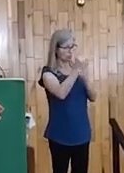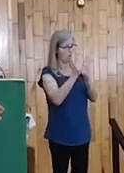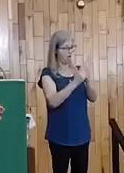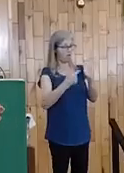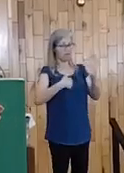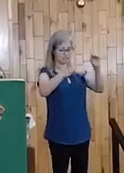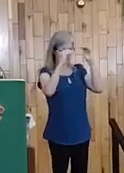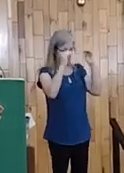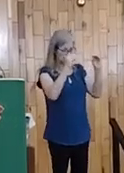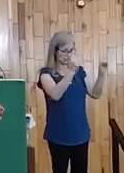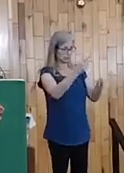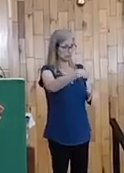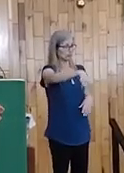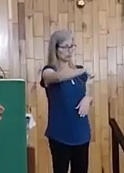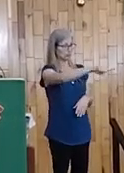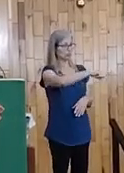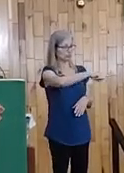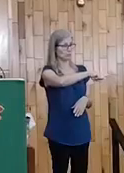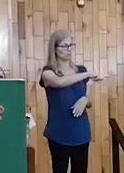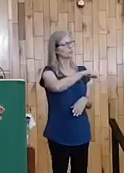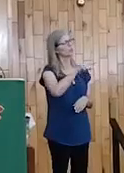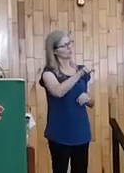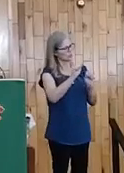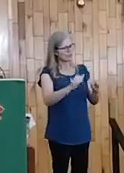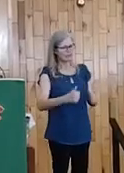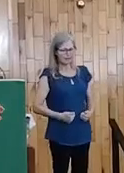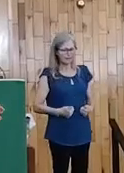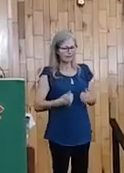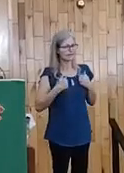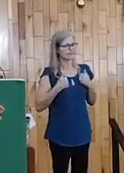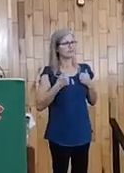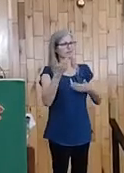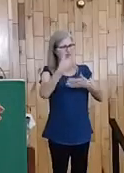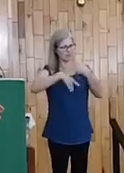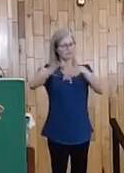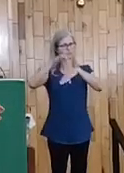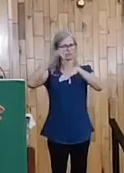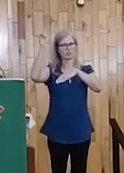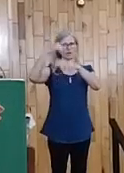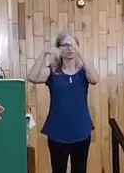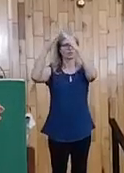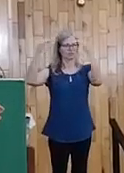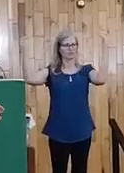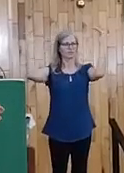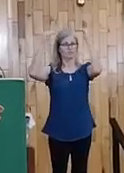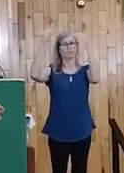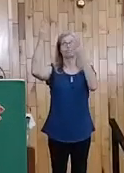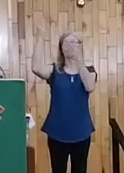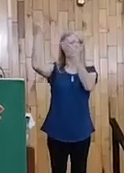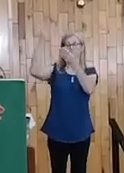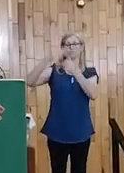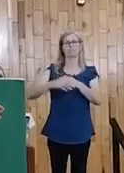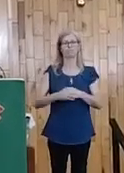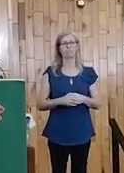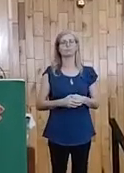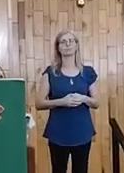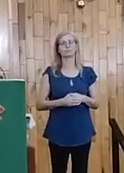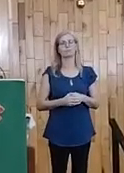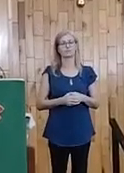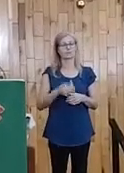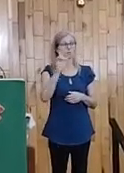you to observe, that you may live and may enter in and take possession of the land which